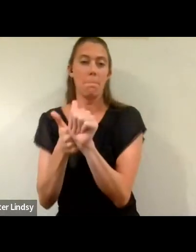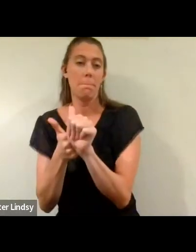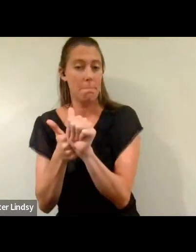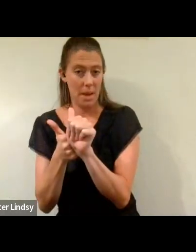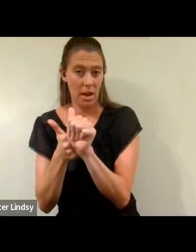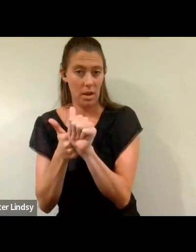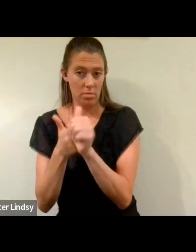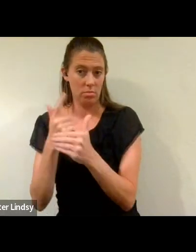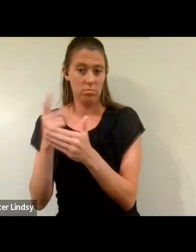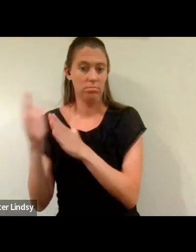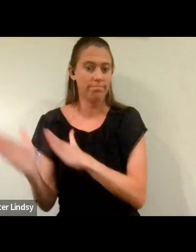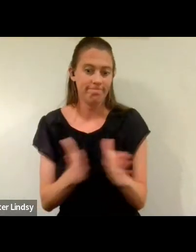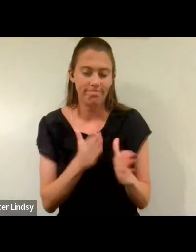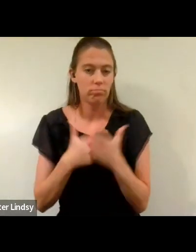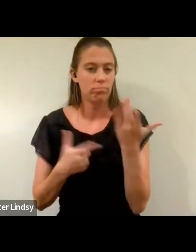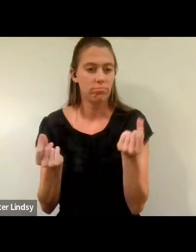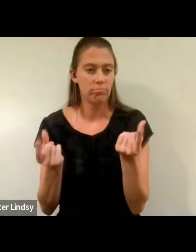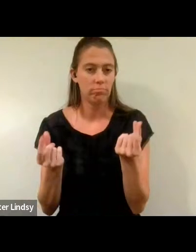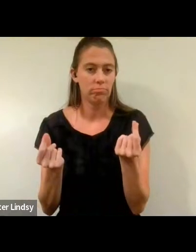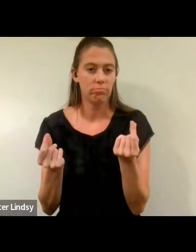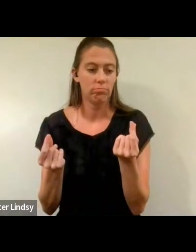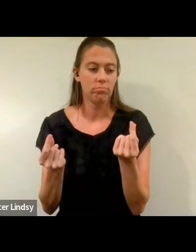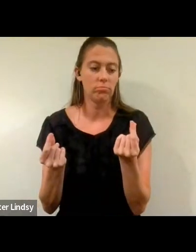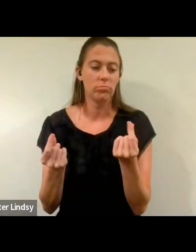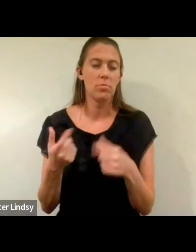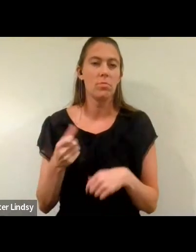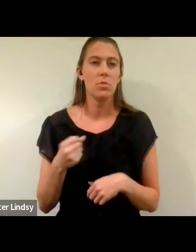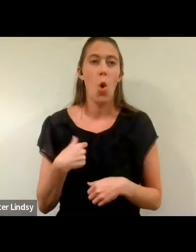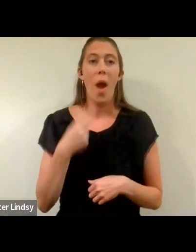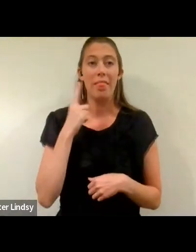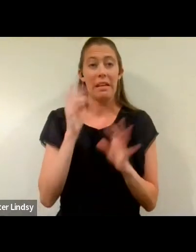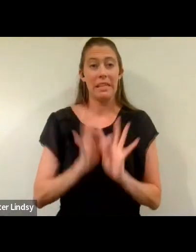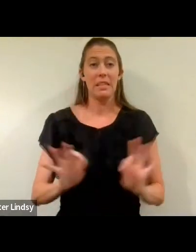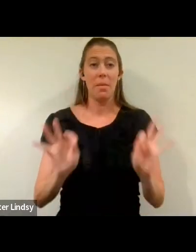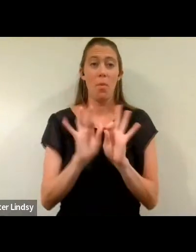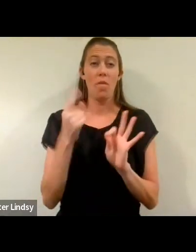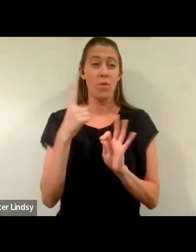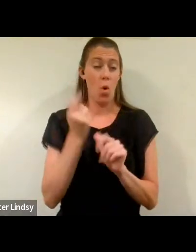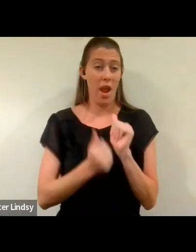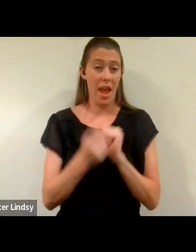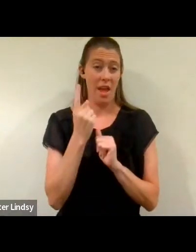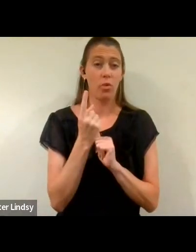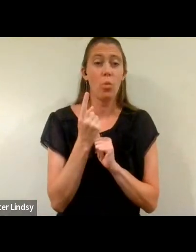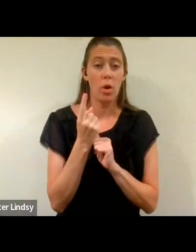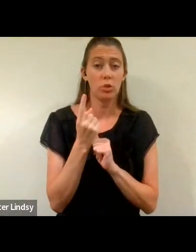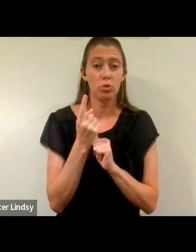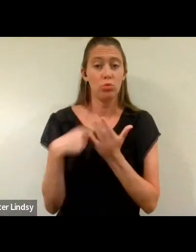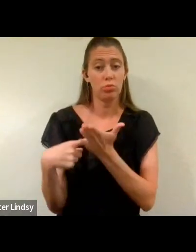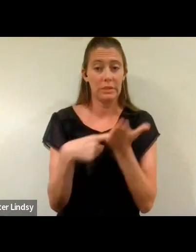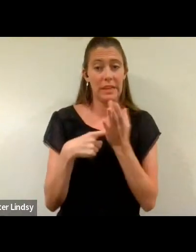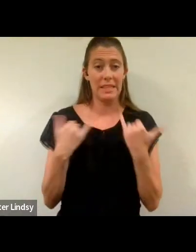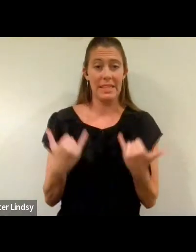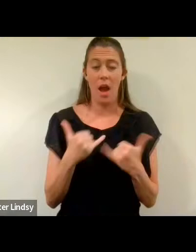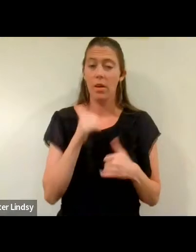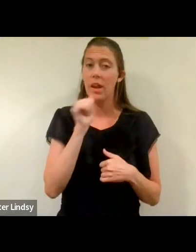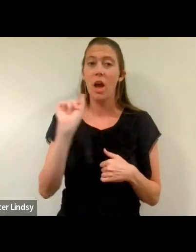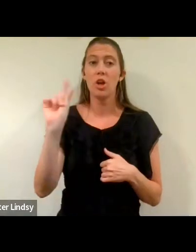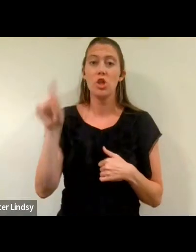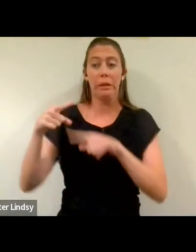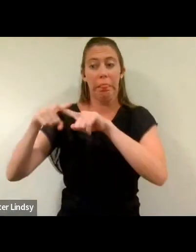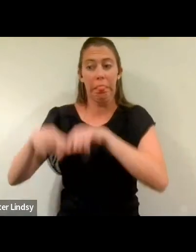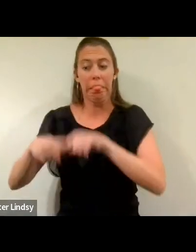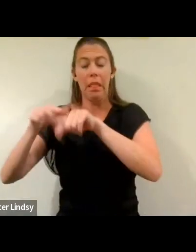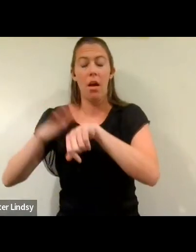that's a dialogue that I think we should all have. It's not just on public health, it's on all of us. Aaron, thank you for